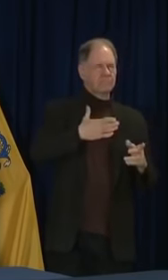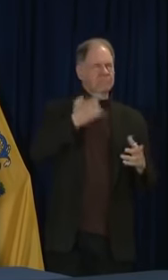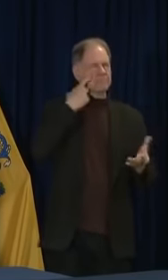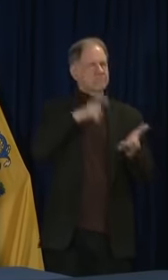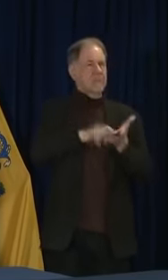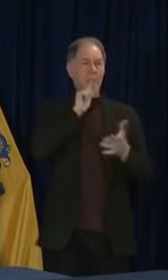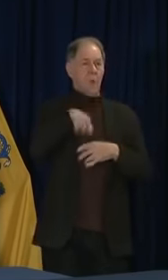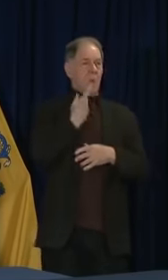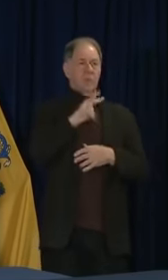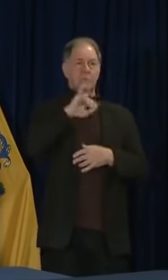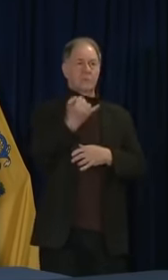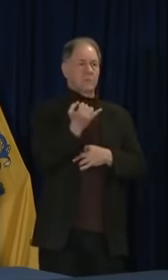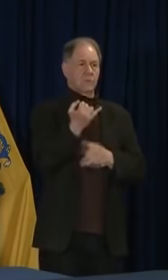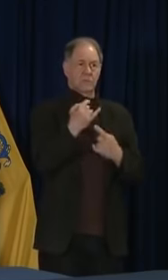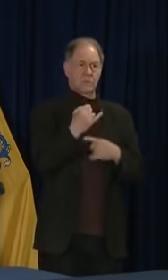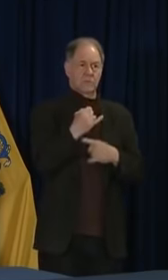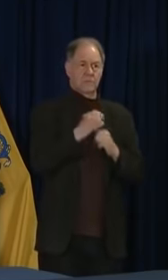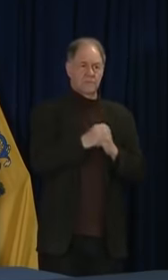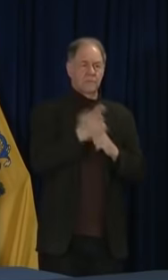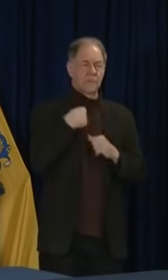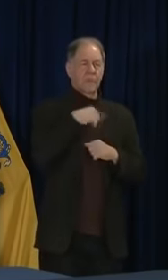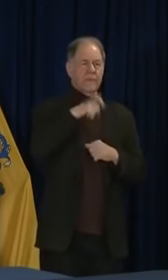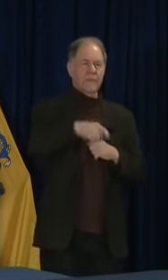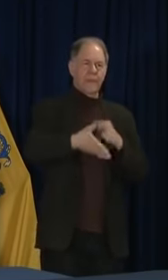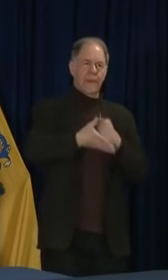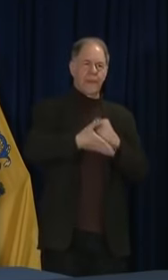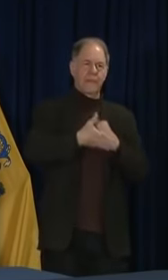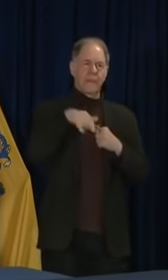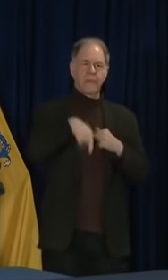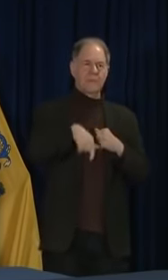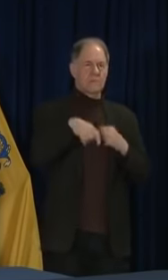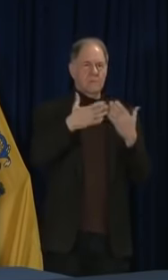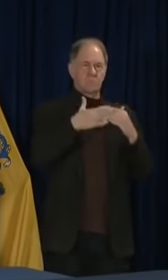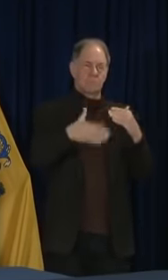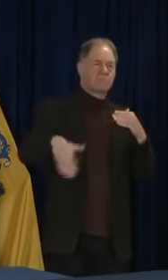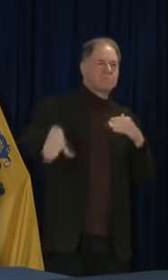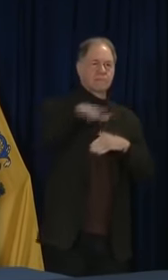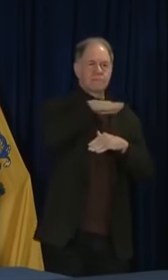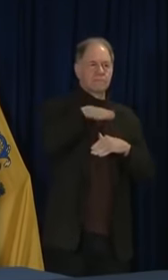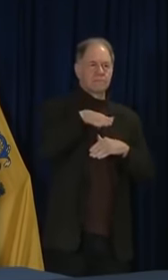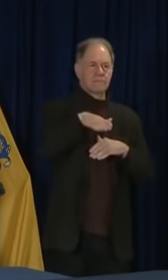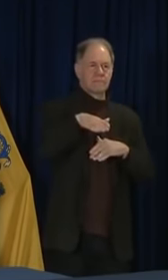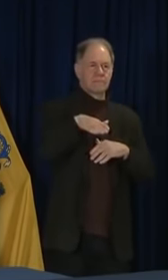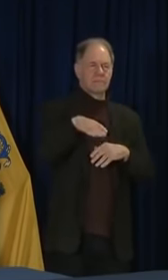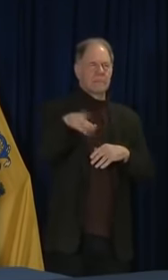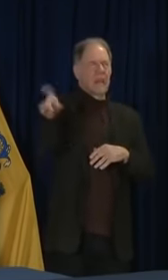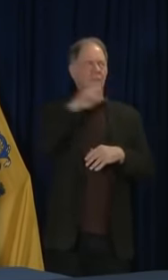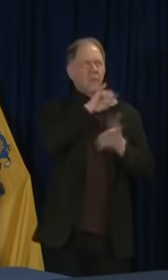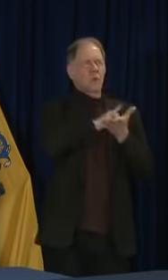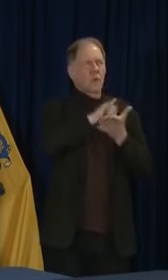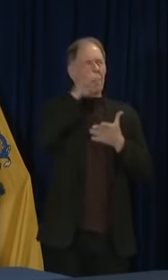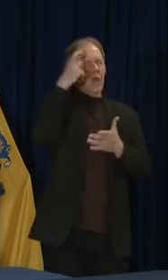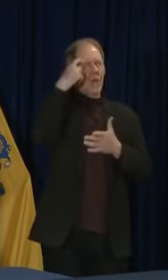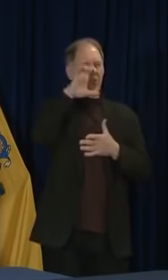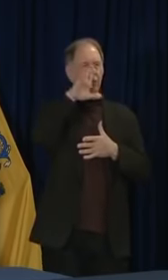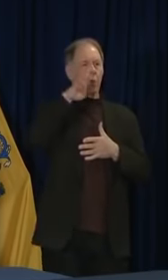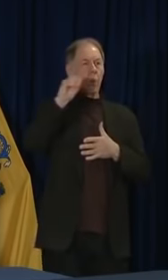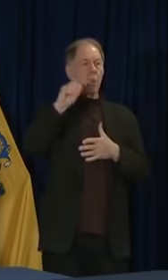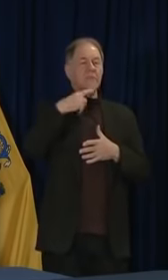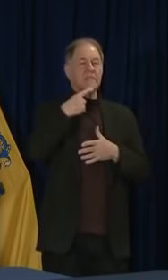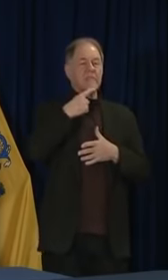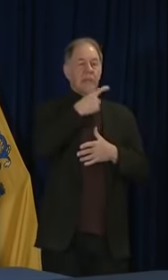New Jersey. We're going to need help. This is beyond any one state. I think Governor Cuomo said the other day that there's no amount of